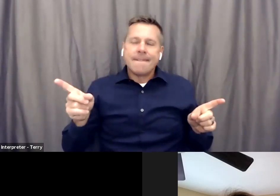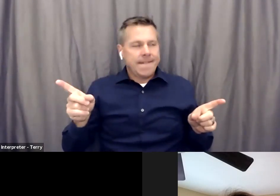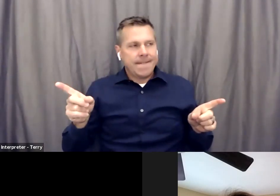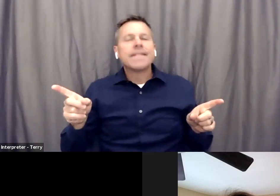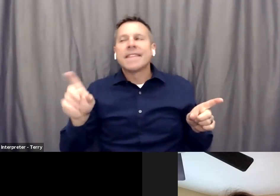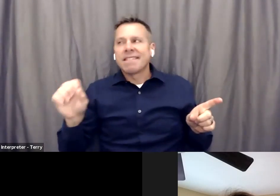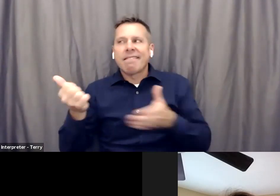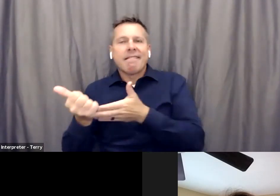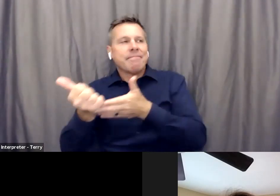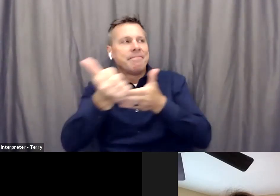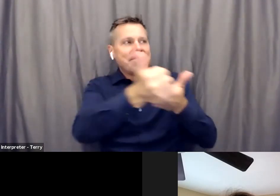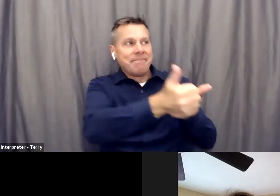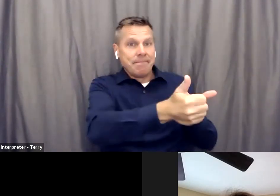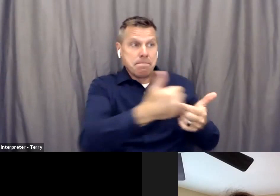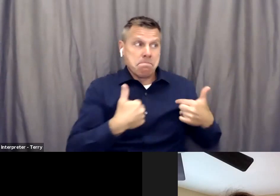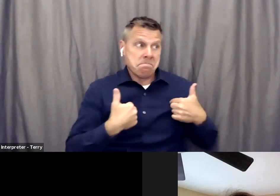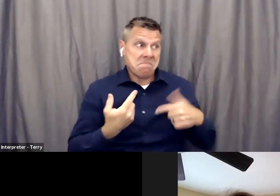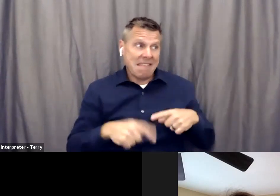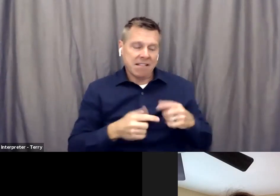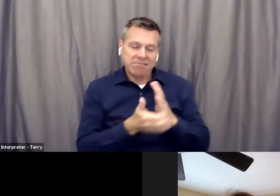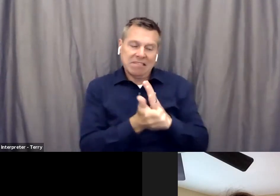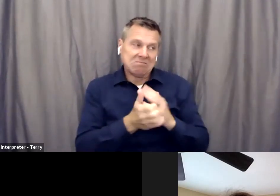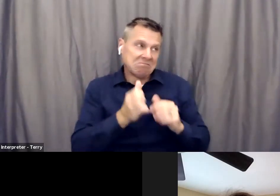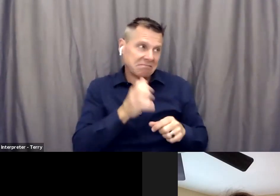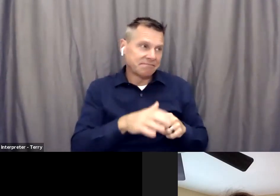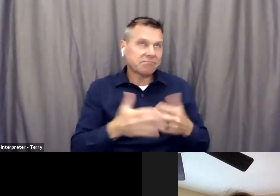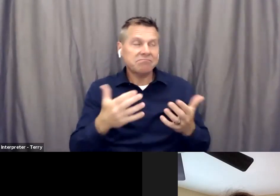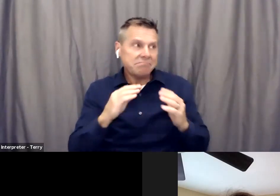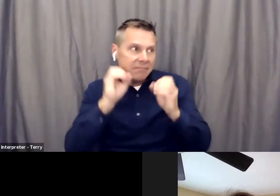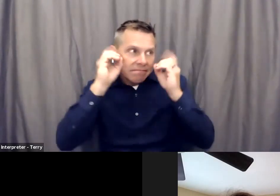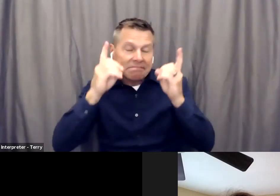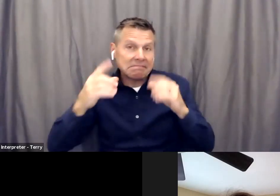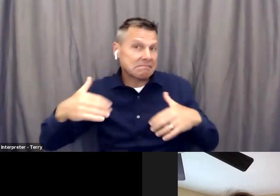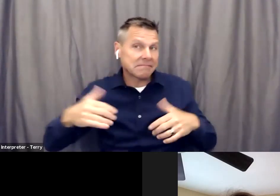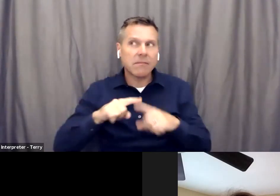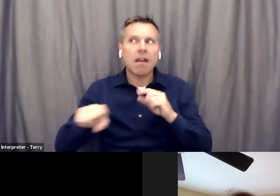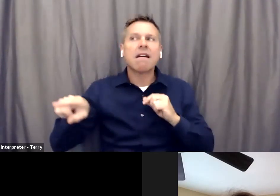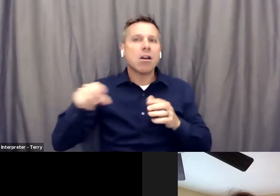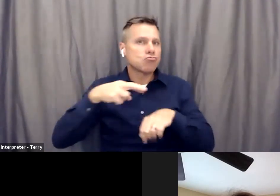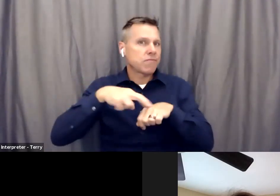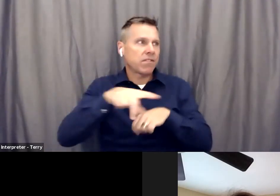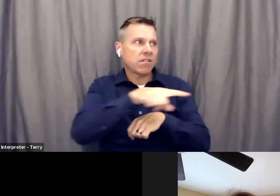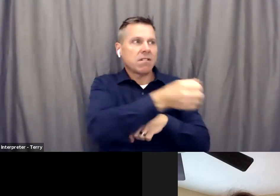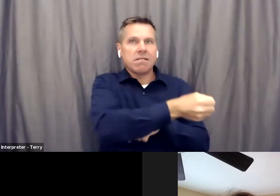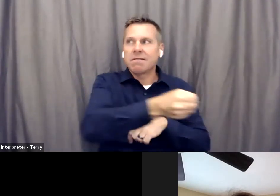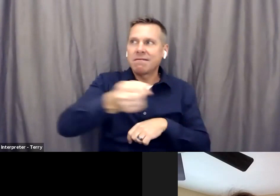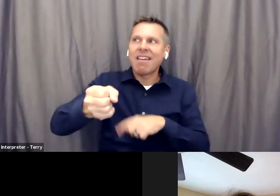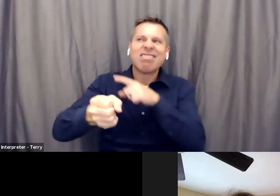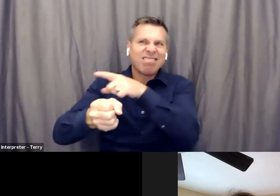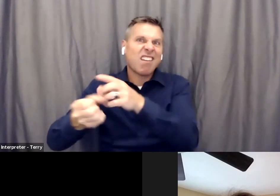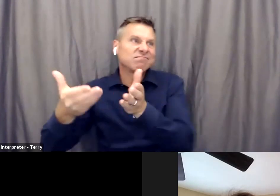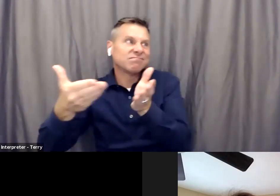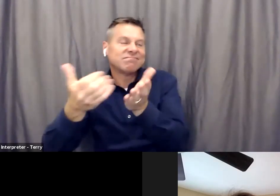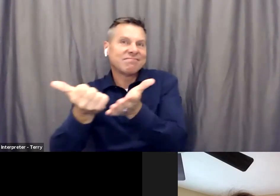with this, one thing. I can refer you to this service that will help